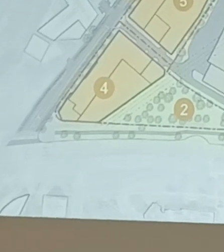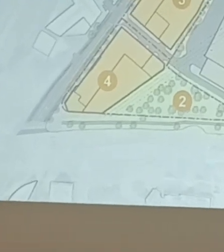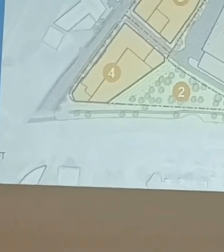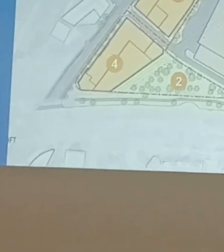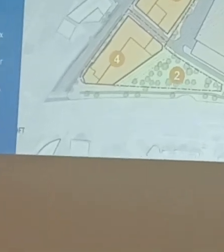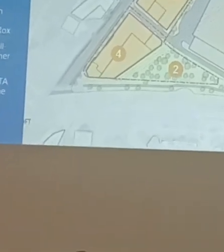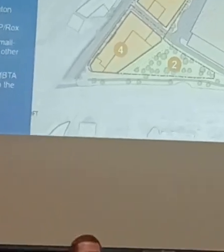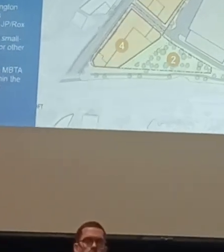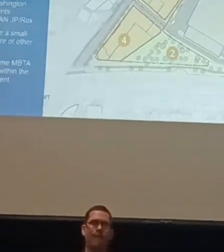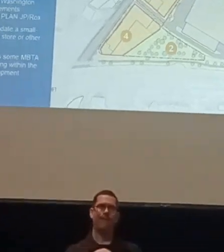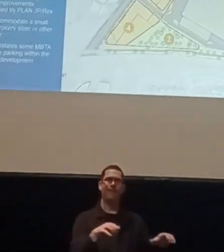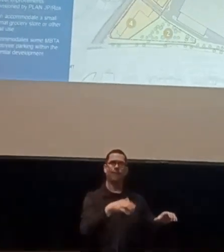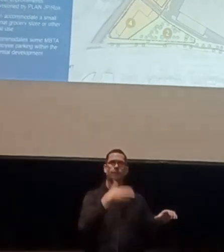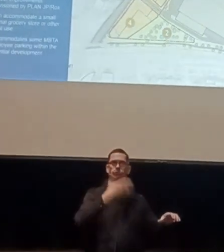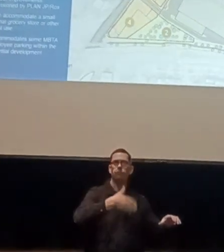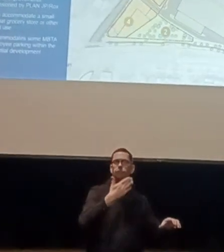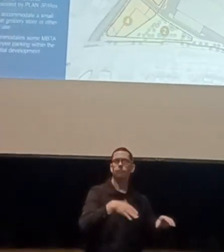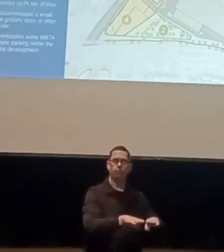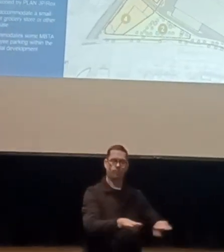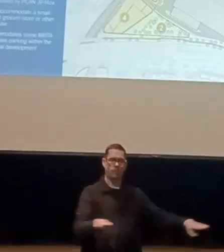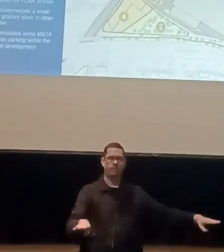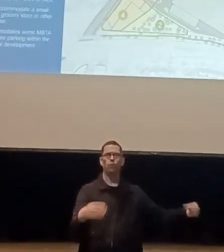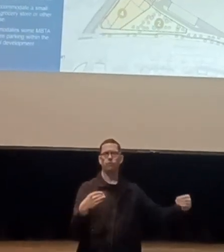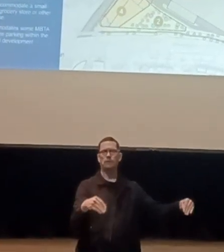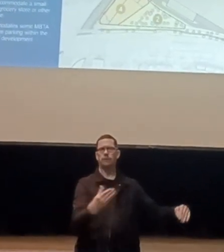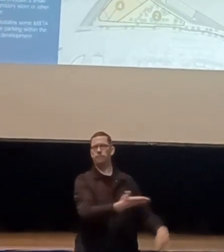edges on Washington Street with ground floor retail.